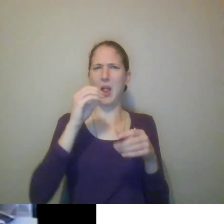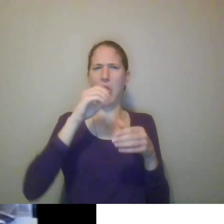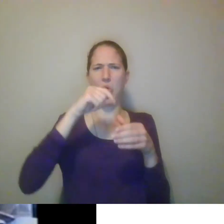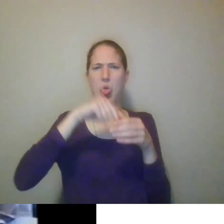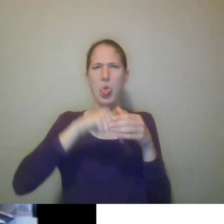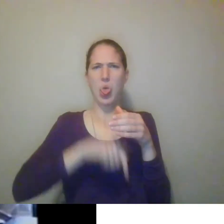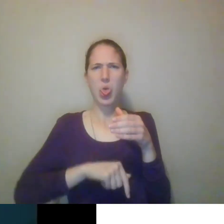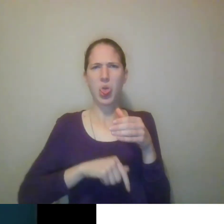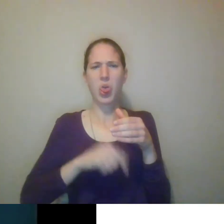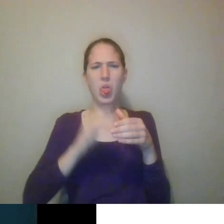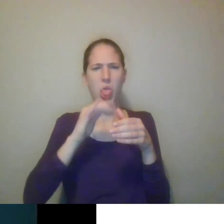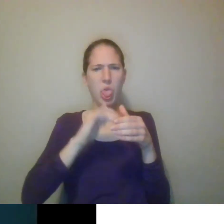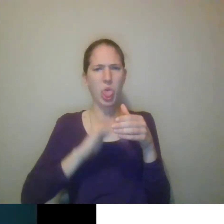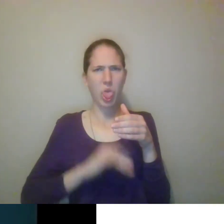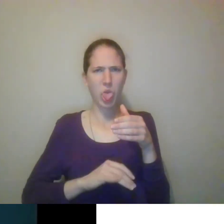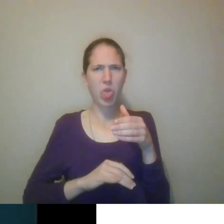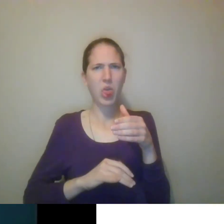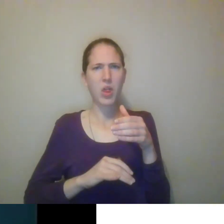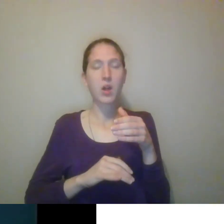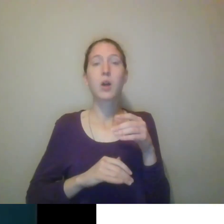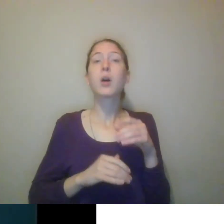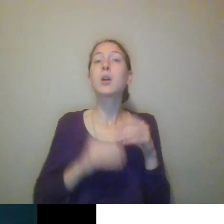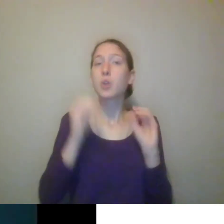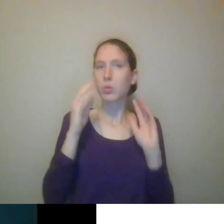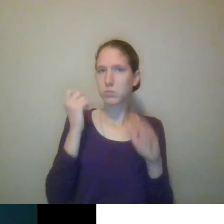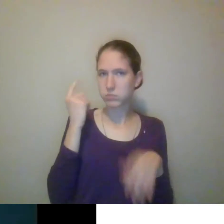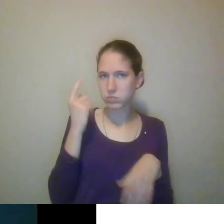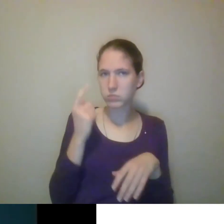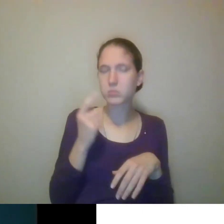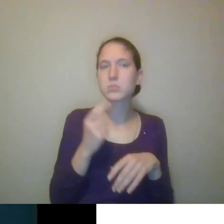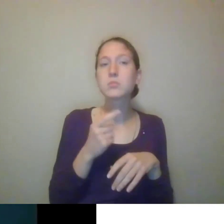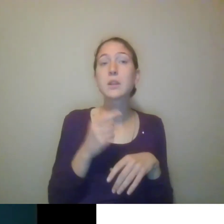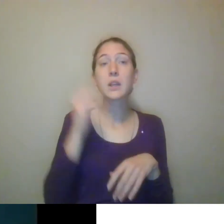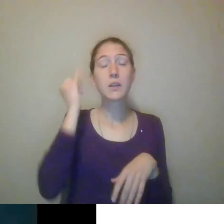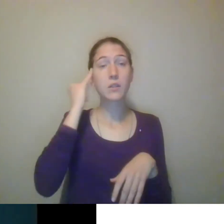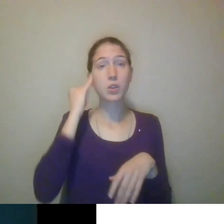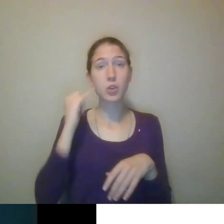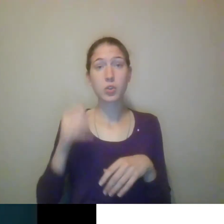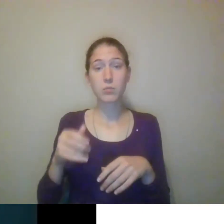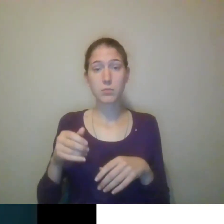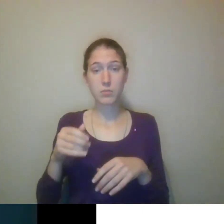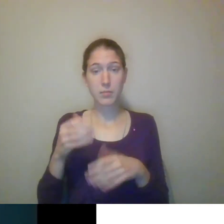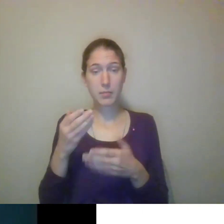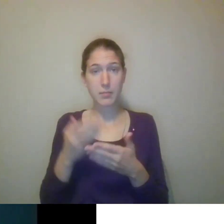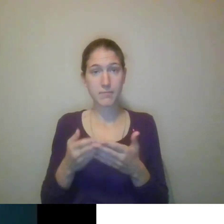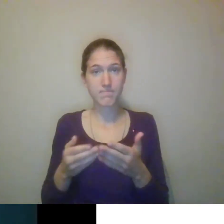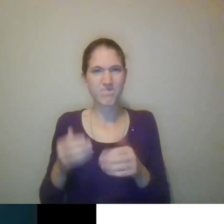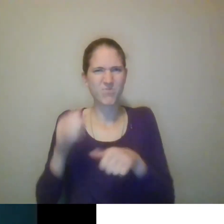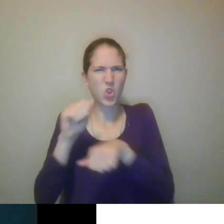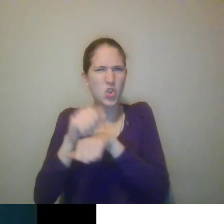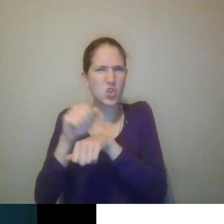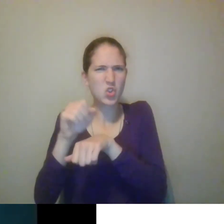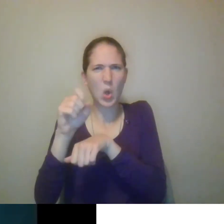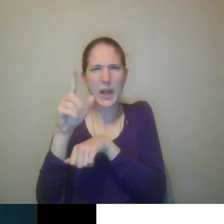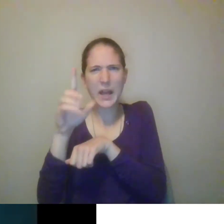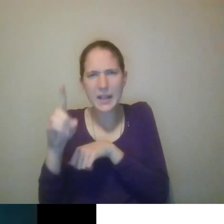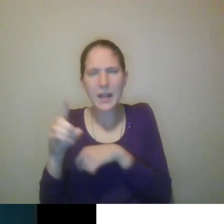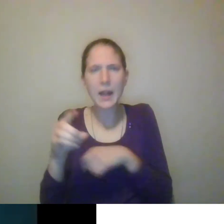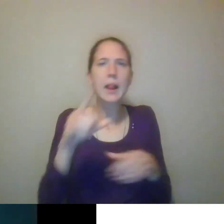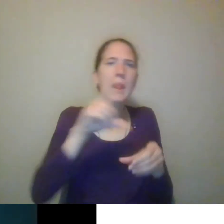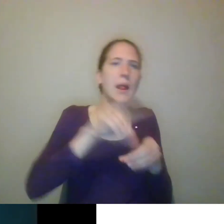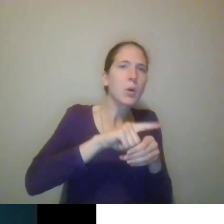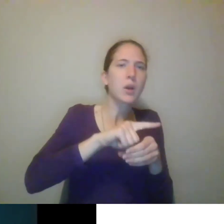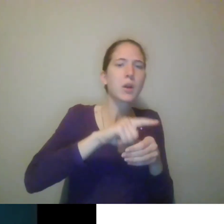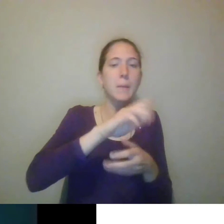naturally? Okay. It's different. When you're mixing a solid with a liquid, it's a different process that has to occur too.